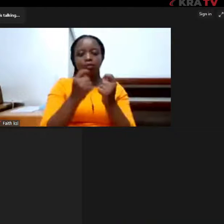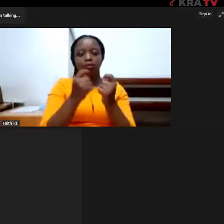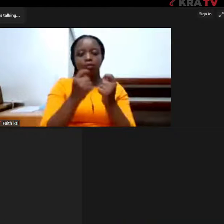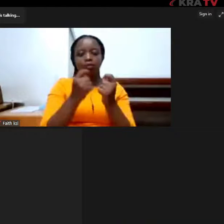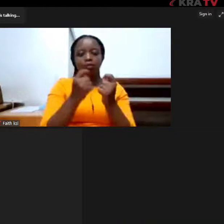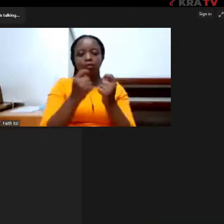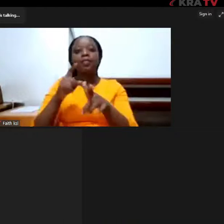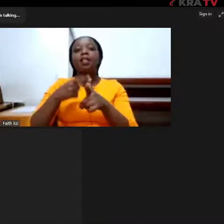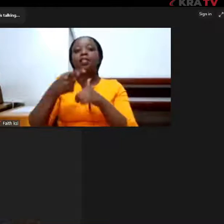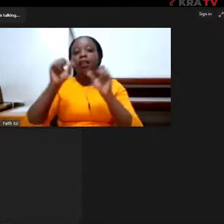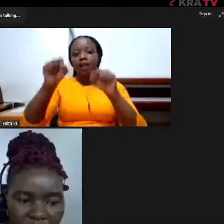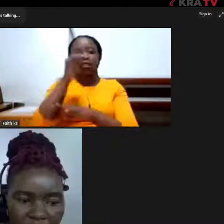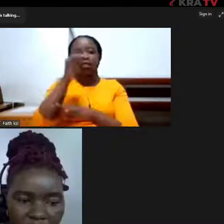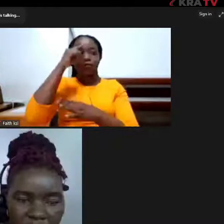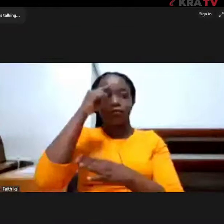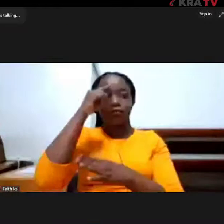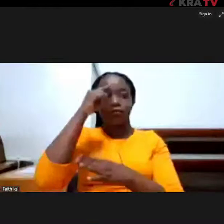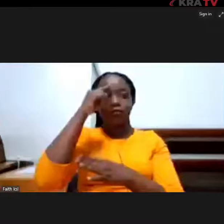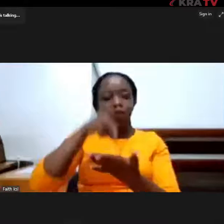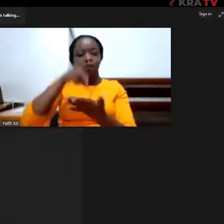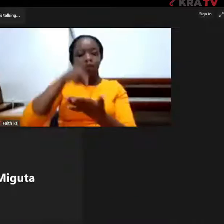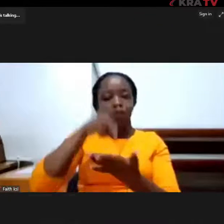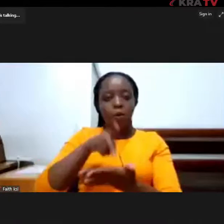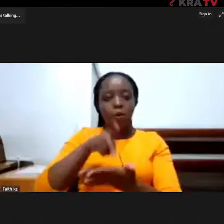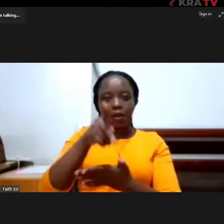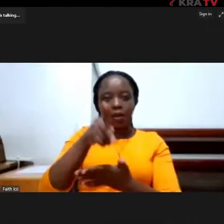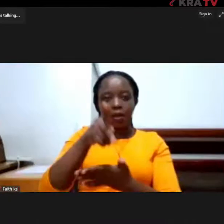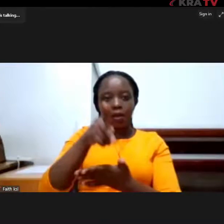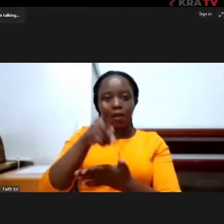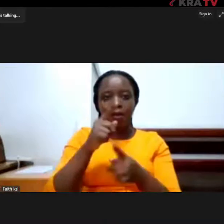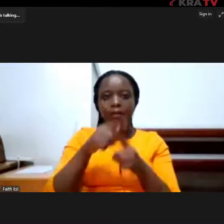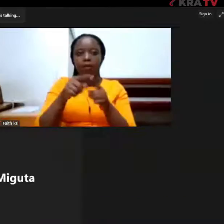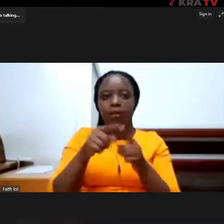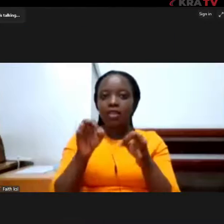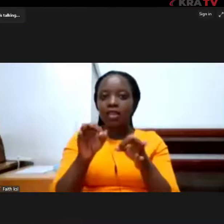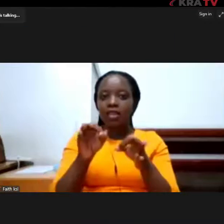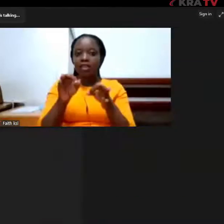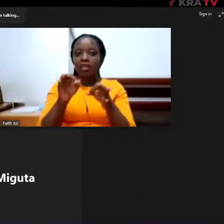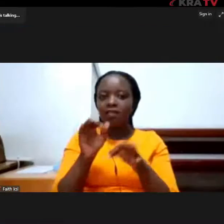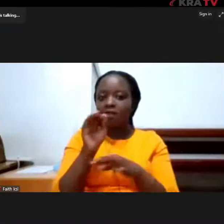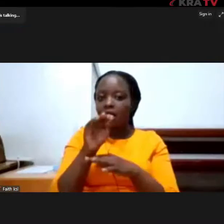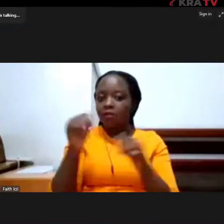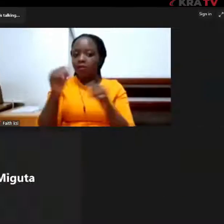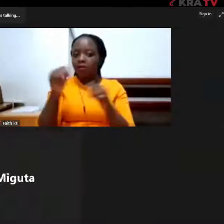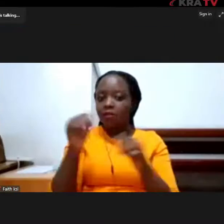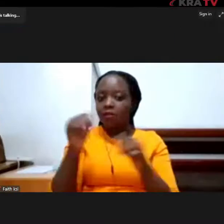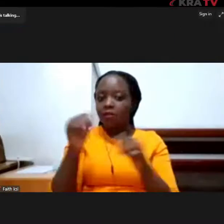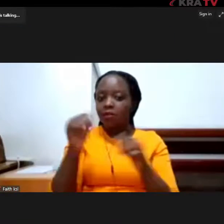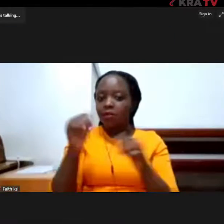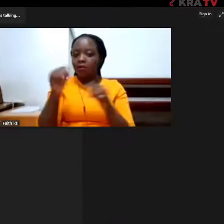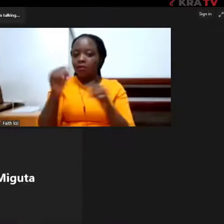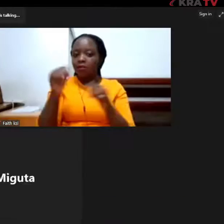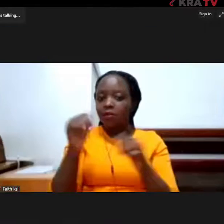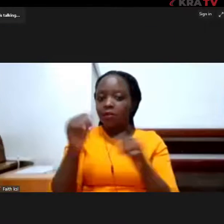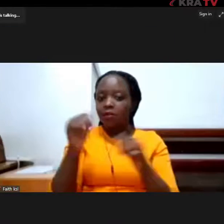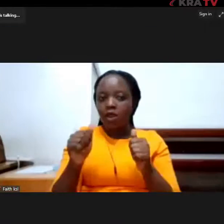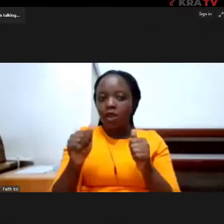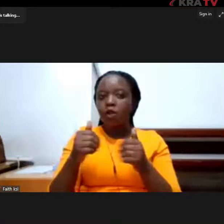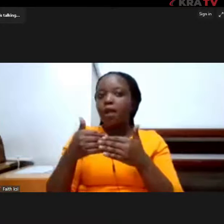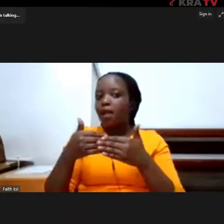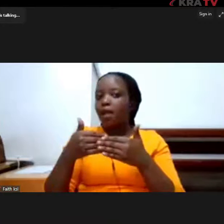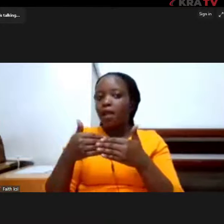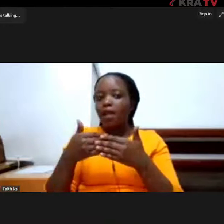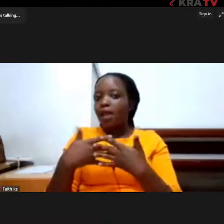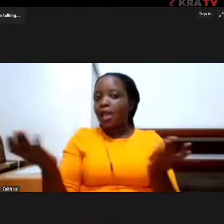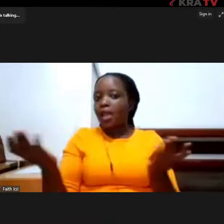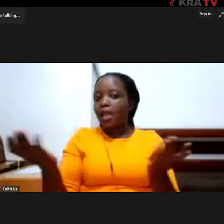any of the previous returns, they can claim them. So by the CSVs that we have provided, you'll notice that they are only relating to